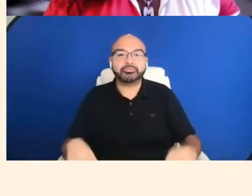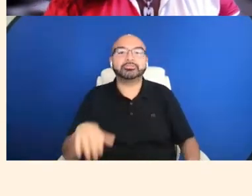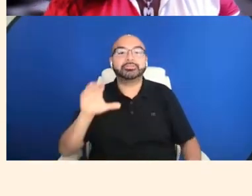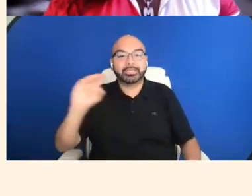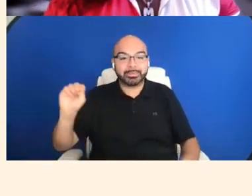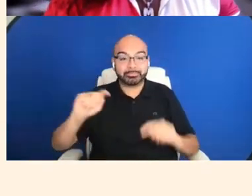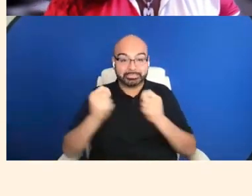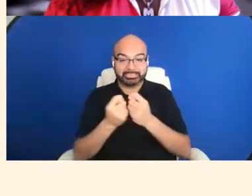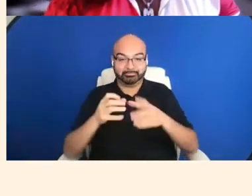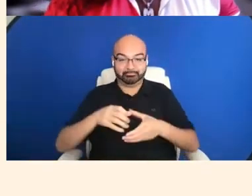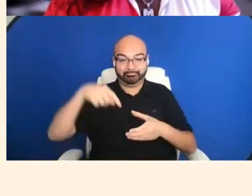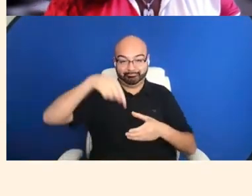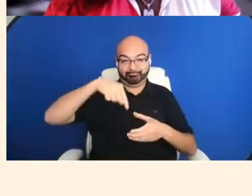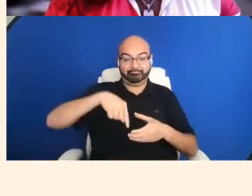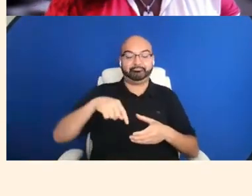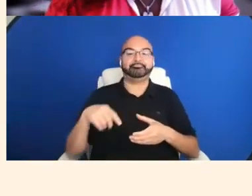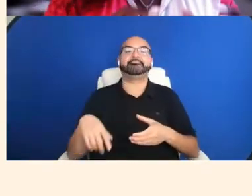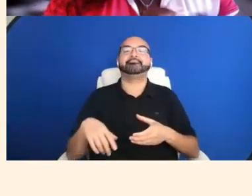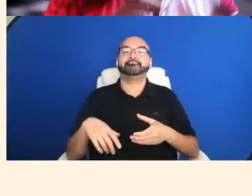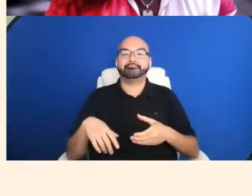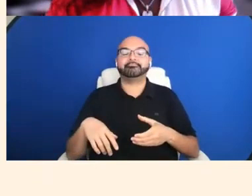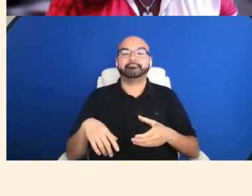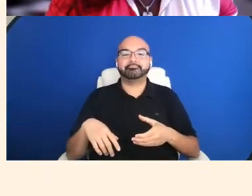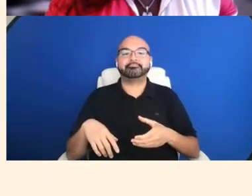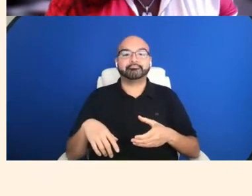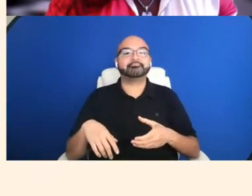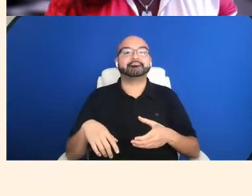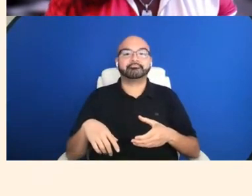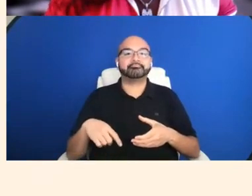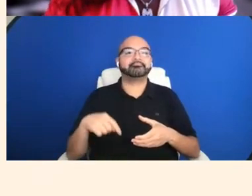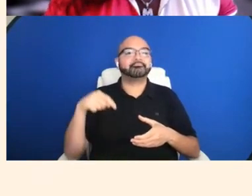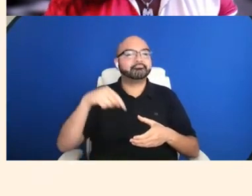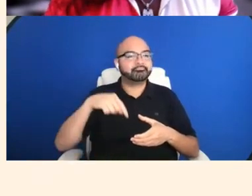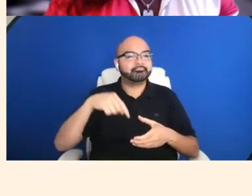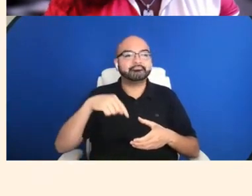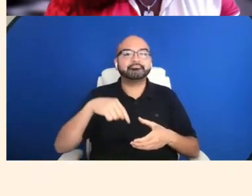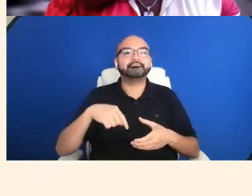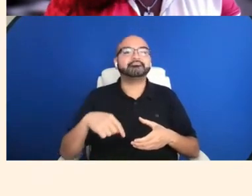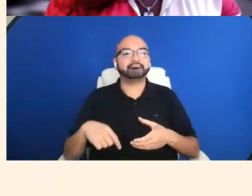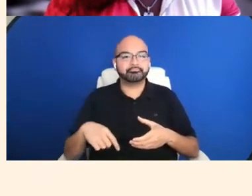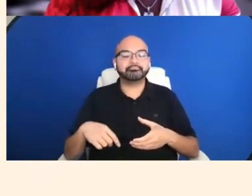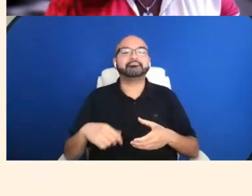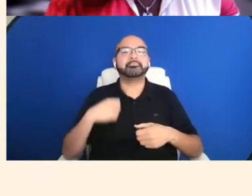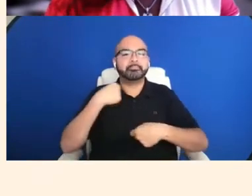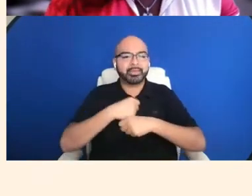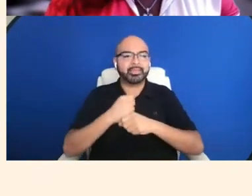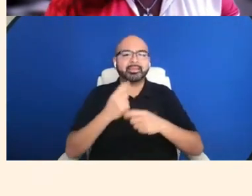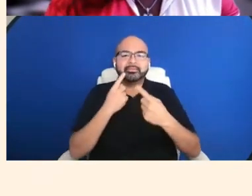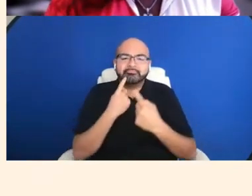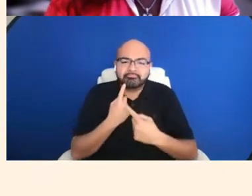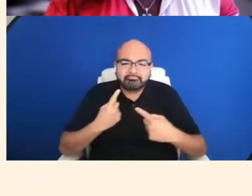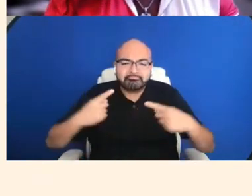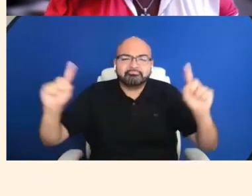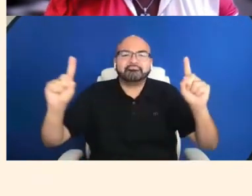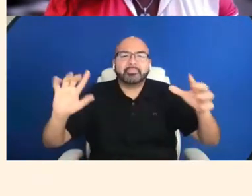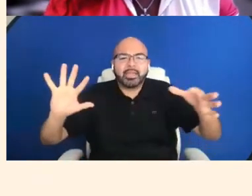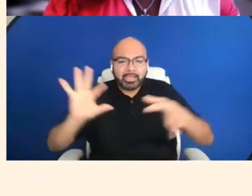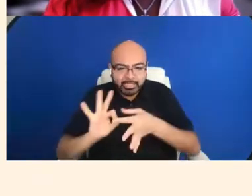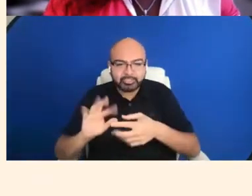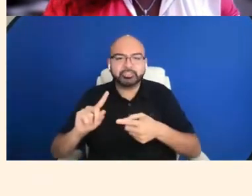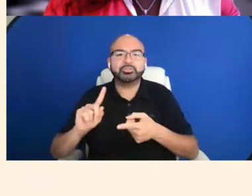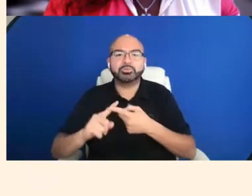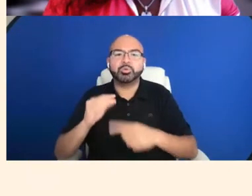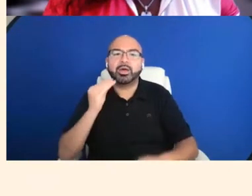is literally an unfollowable connection to housing resources that we might